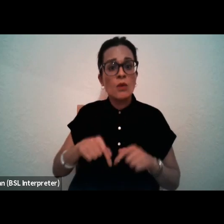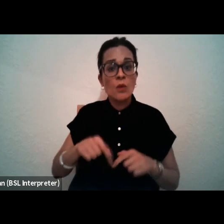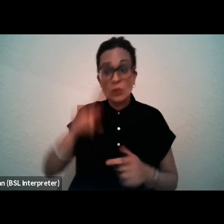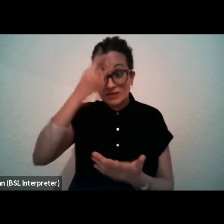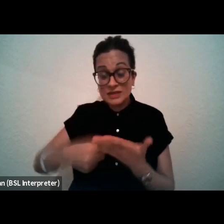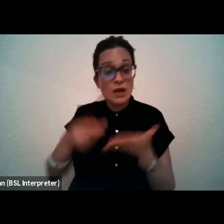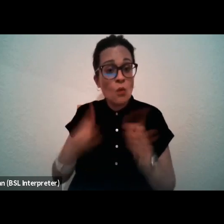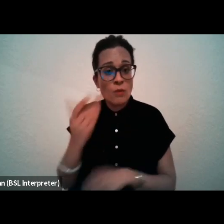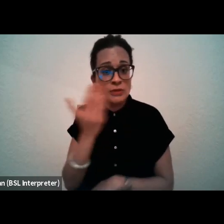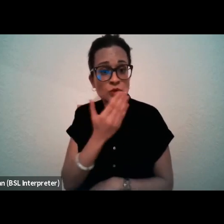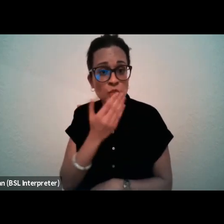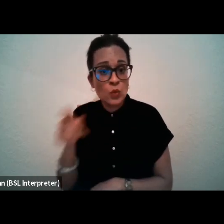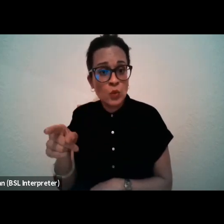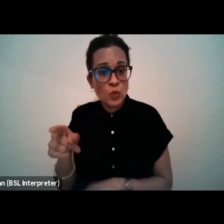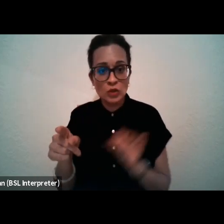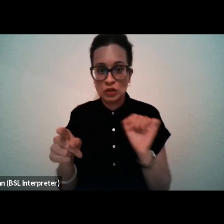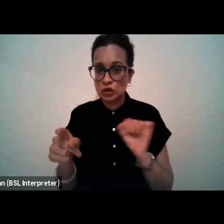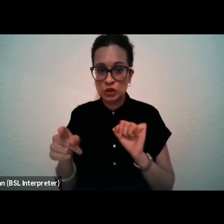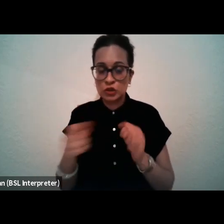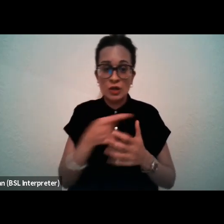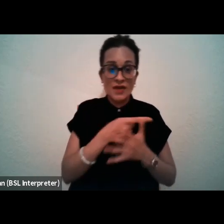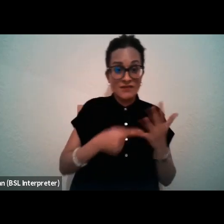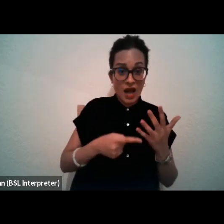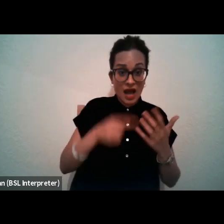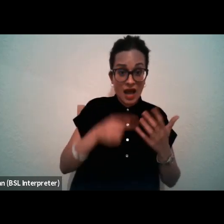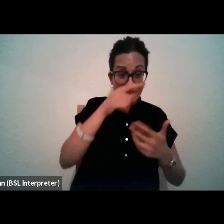begin to look at a wider school reopening.